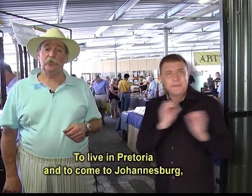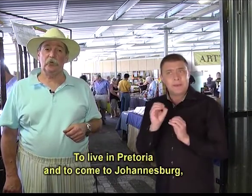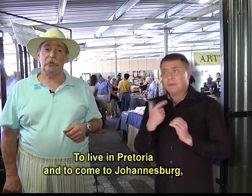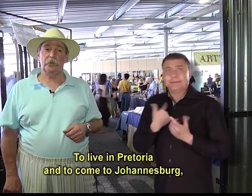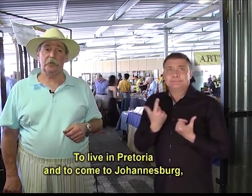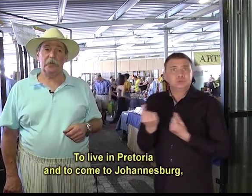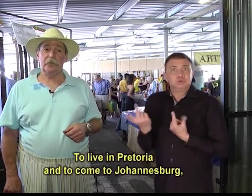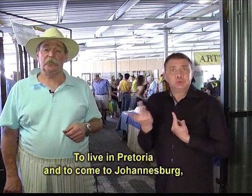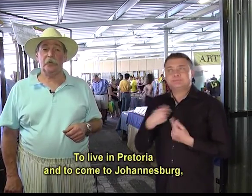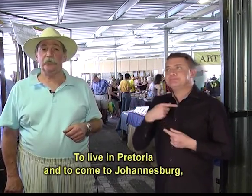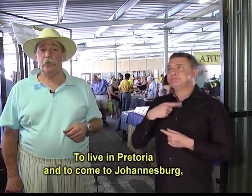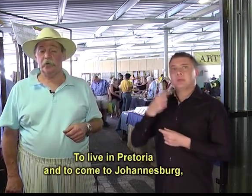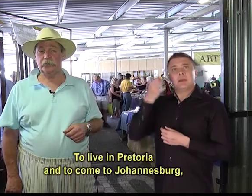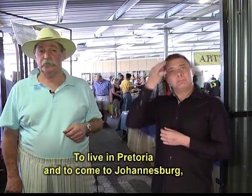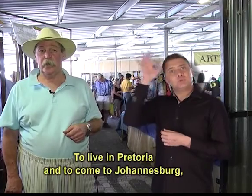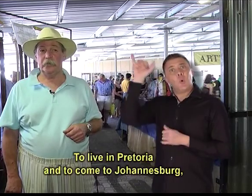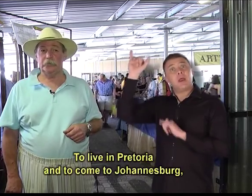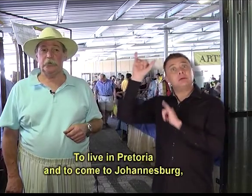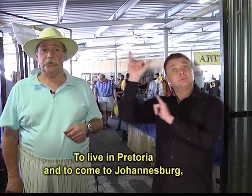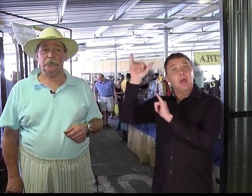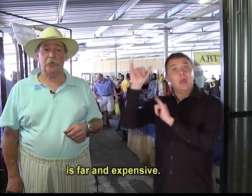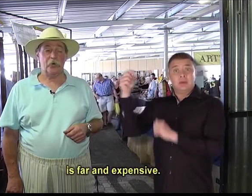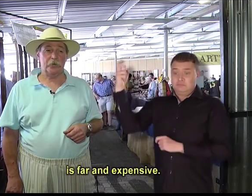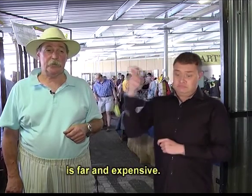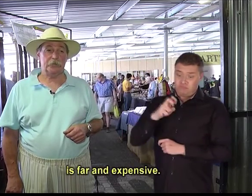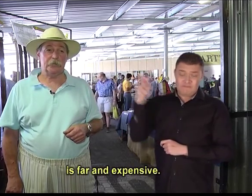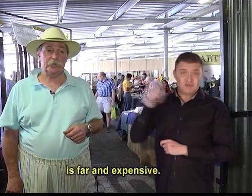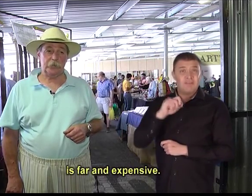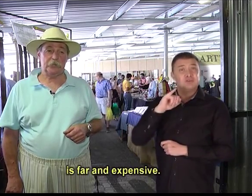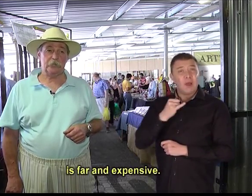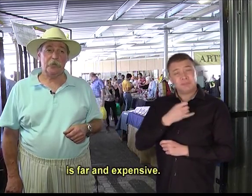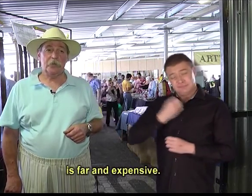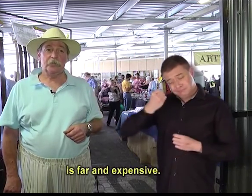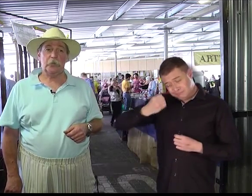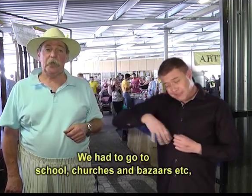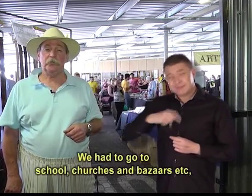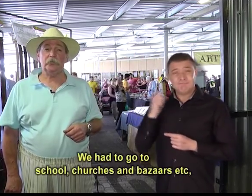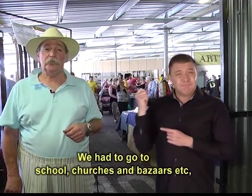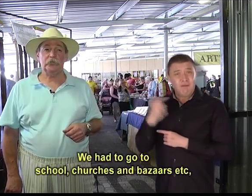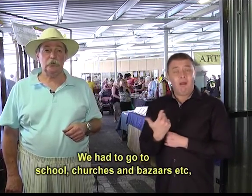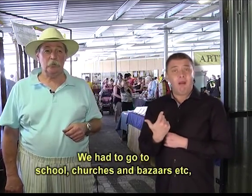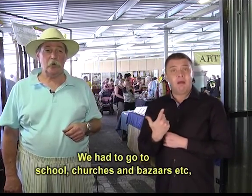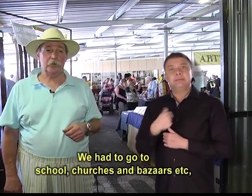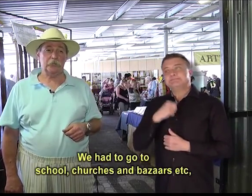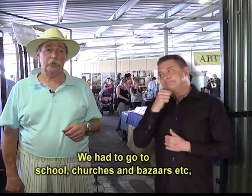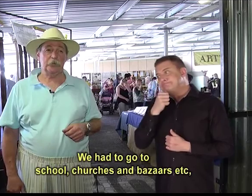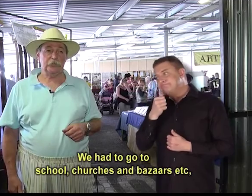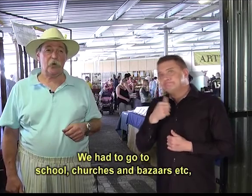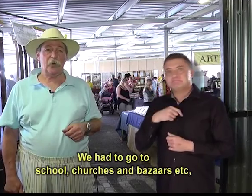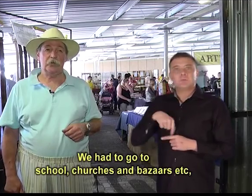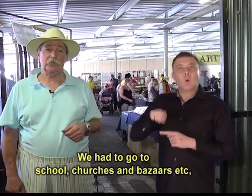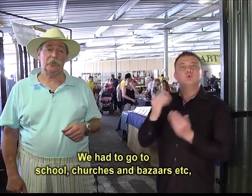in Pretoria, and to come to markets in Johannesburg is far and it's expensive. So we had to do school markets